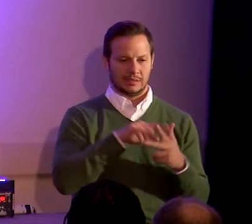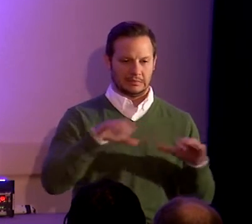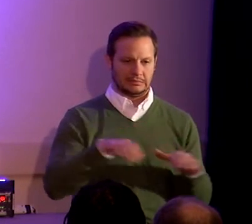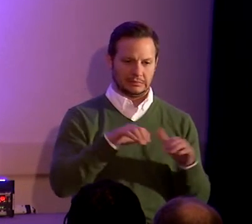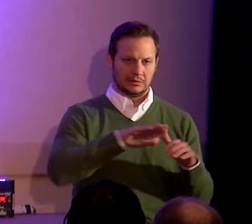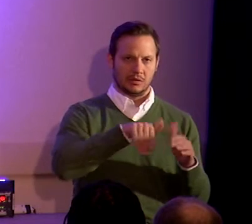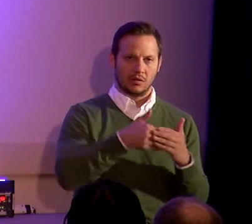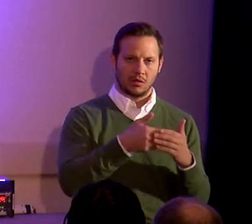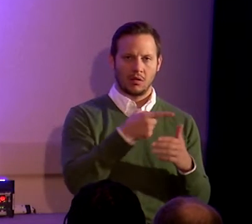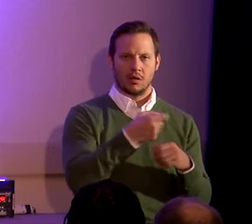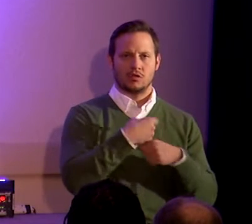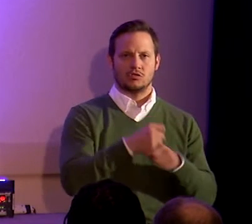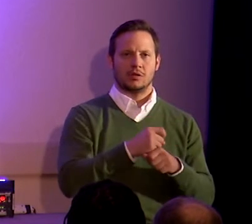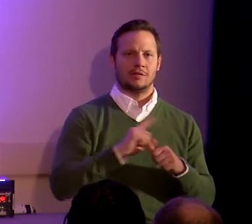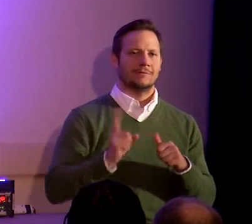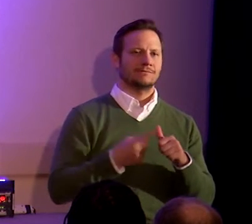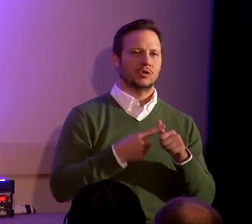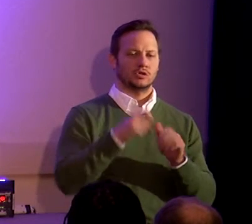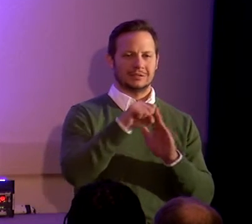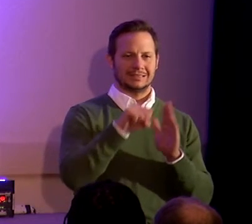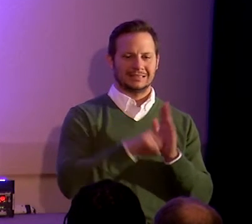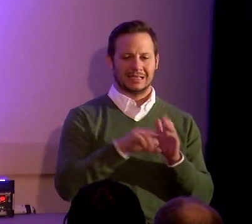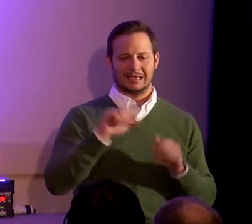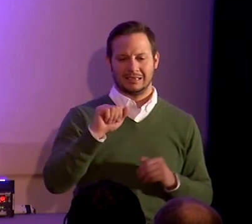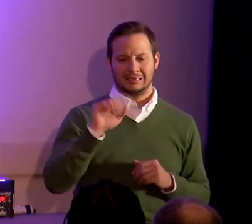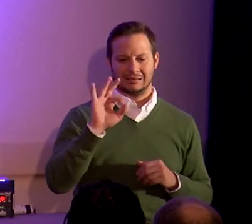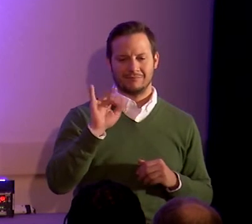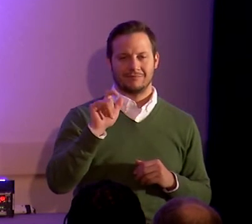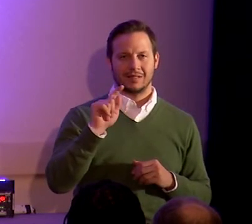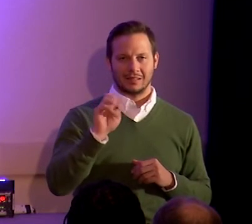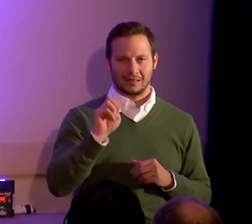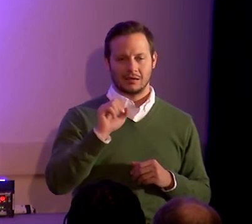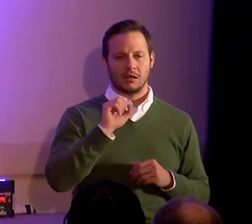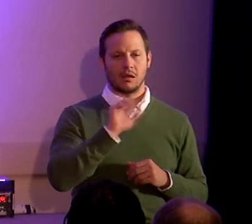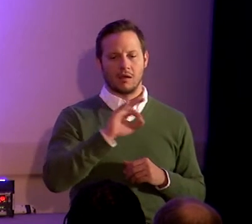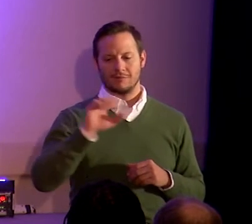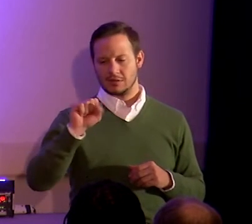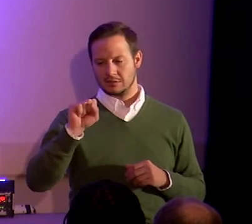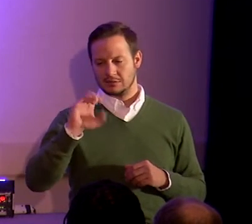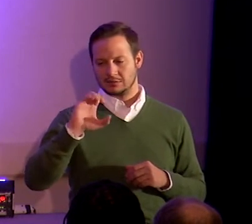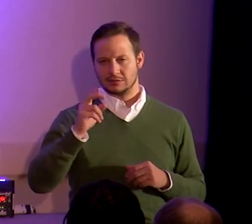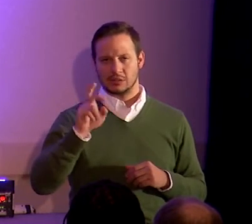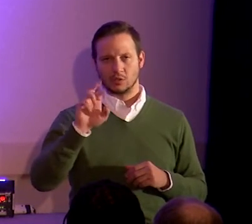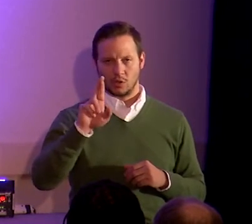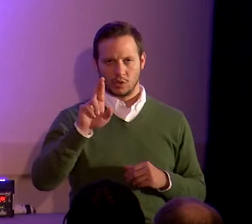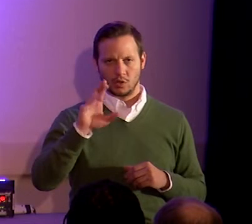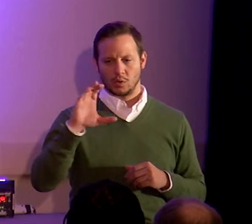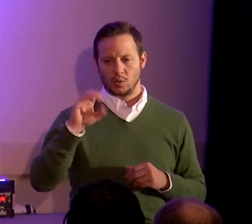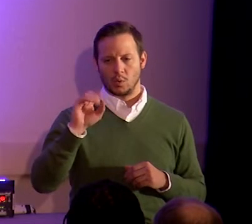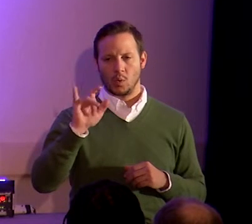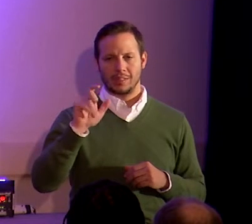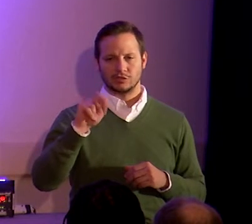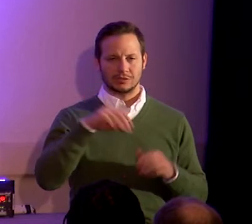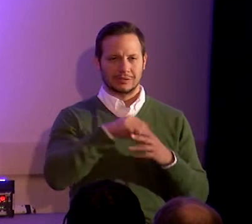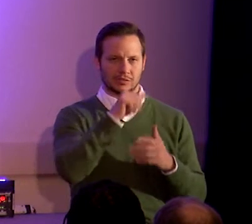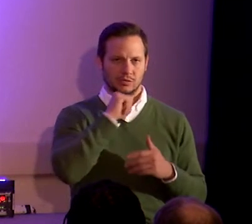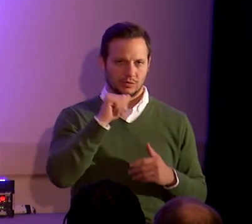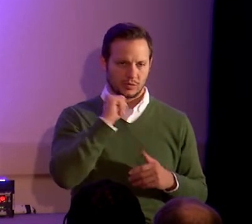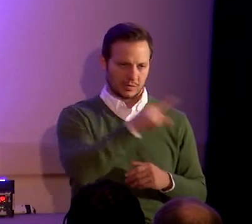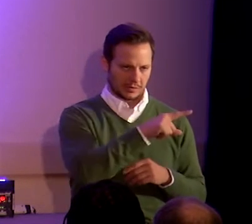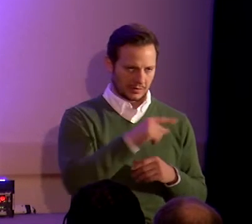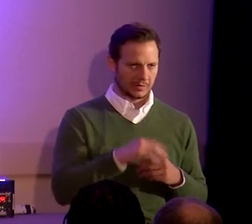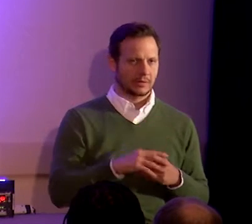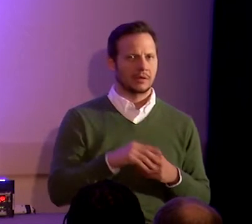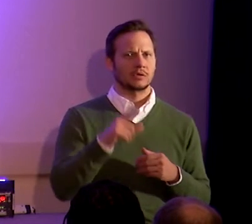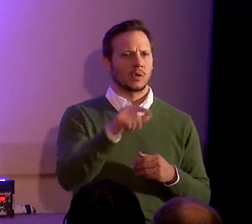work of creating the first state affiliate of the Secular Coalition, right? So Secular Coalition Arizona started growing non-theistic communities